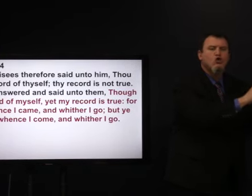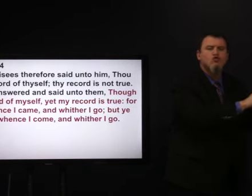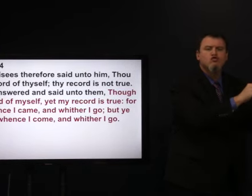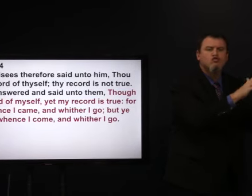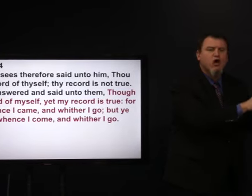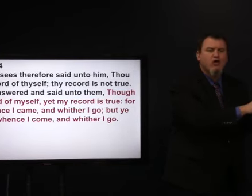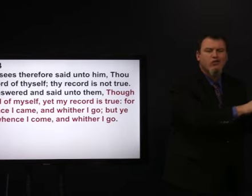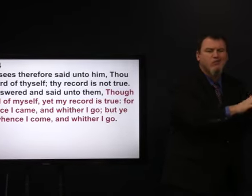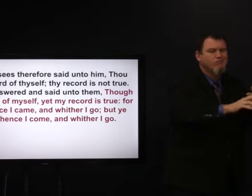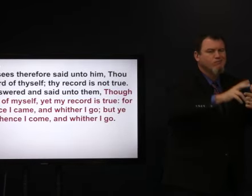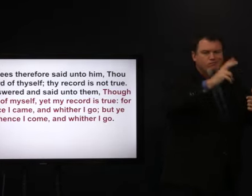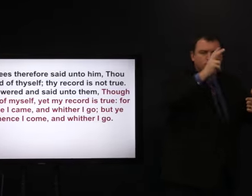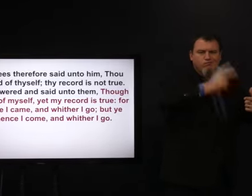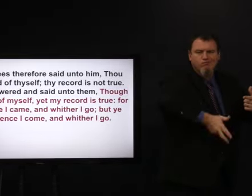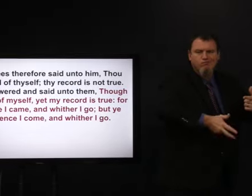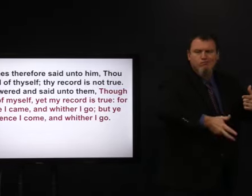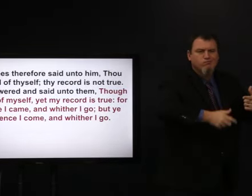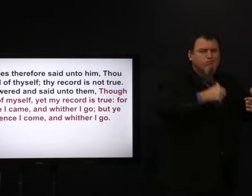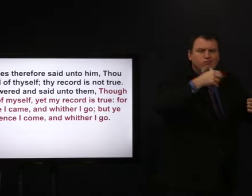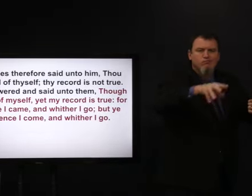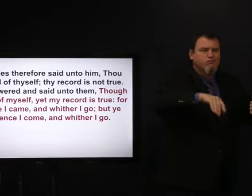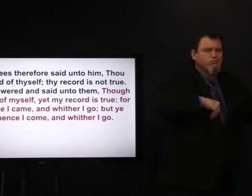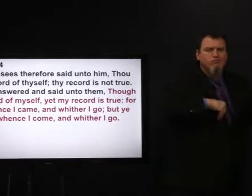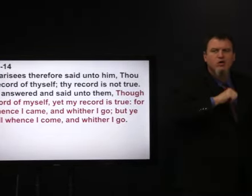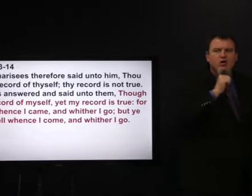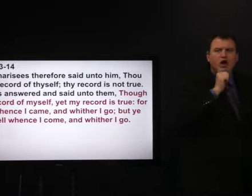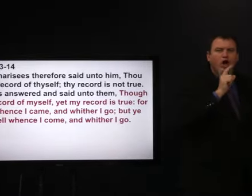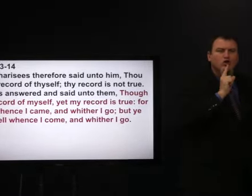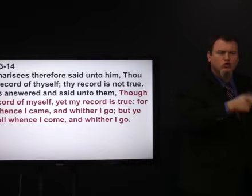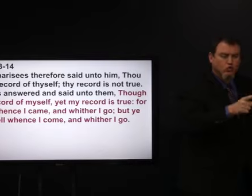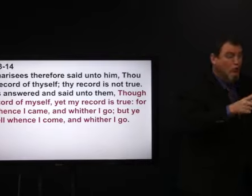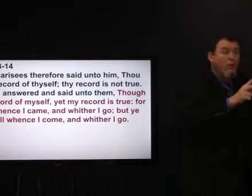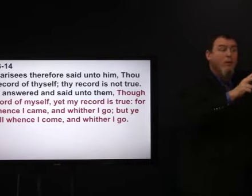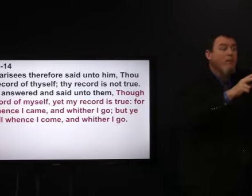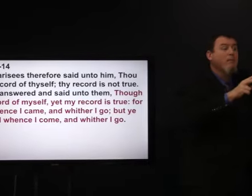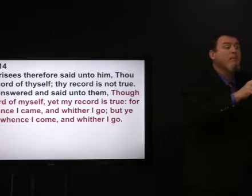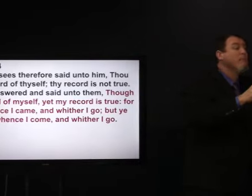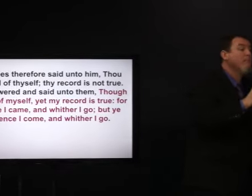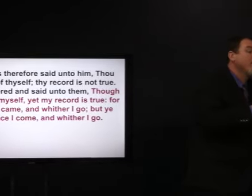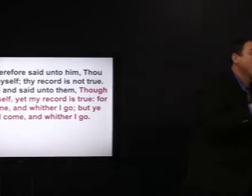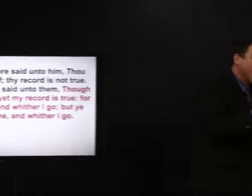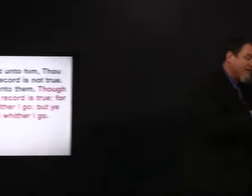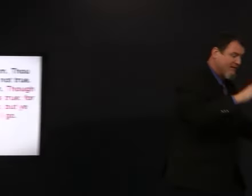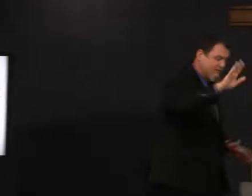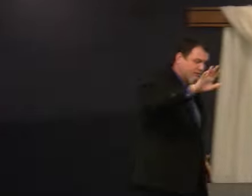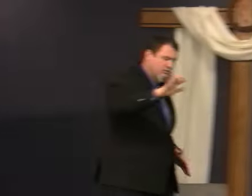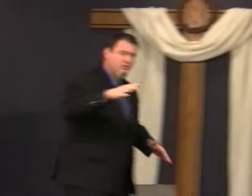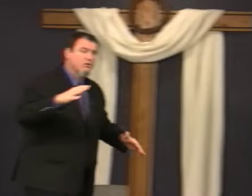And Jesus, "Thou bearest record of thyself." We don't accept that.